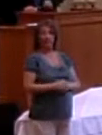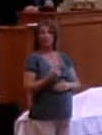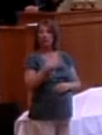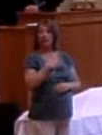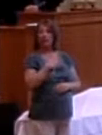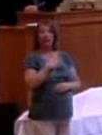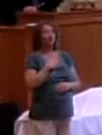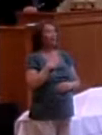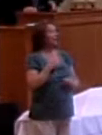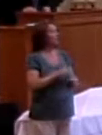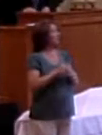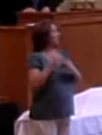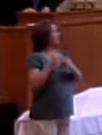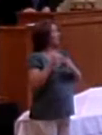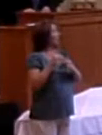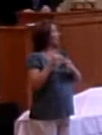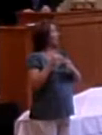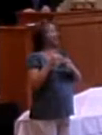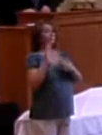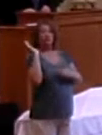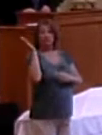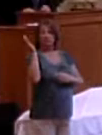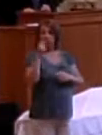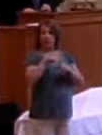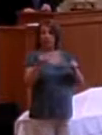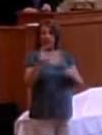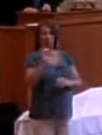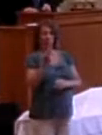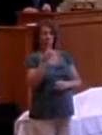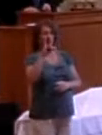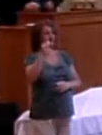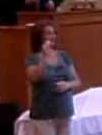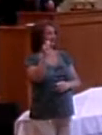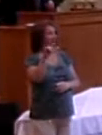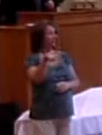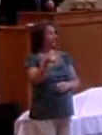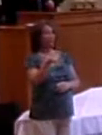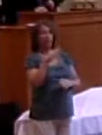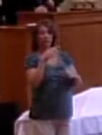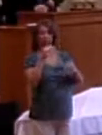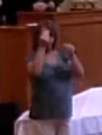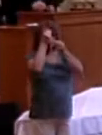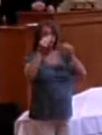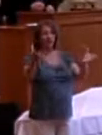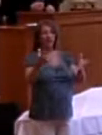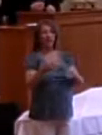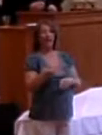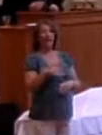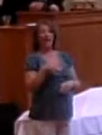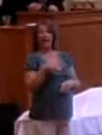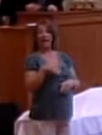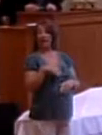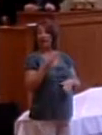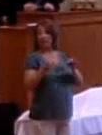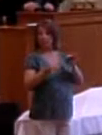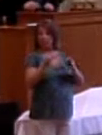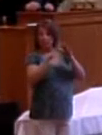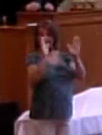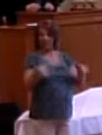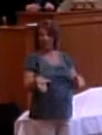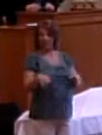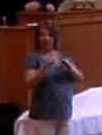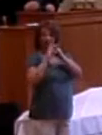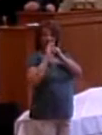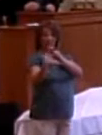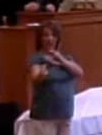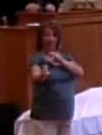here from Chrissy. She's going to come up. She's going to share something with you. And also, Judgment House and Zipline, our sign-up list is outside. It's